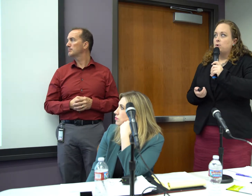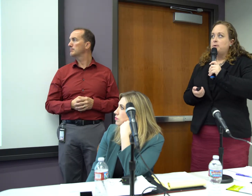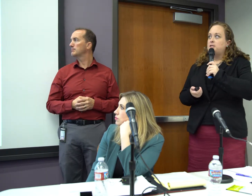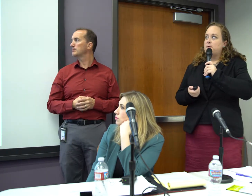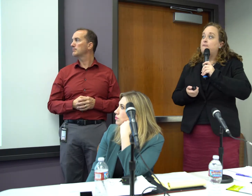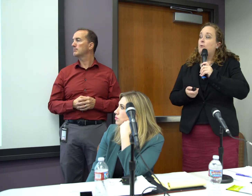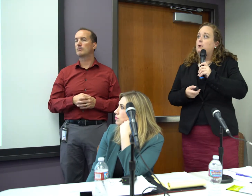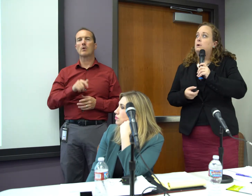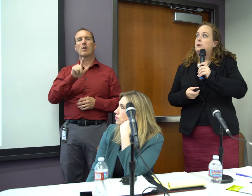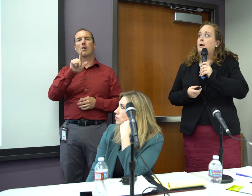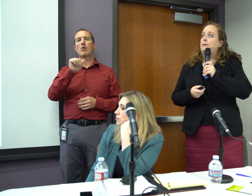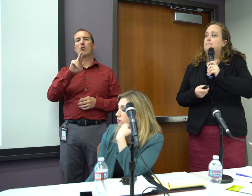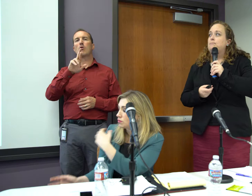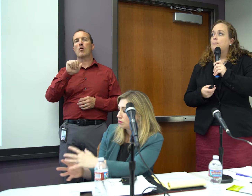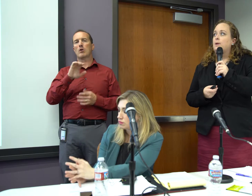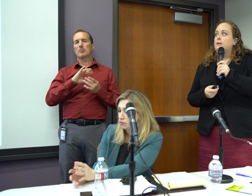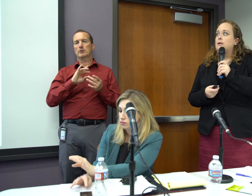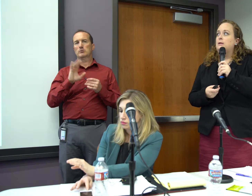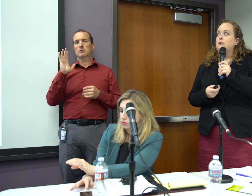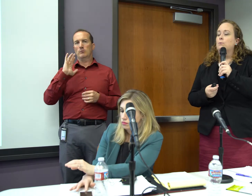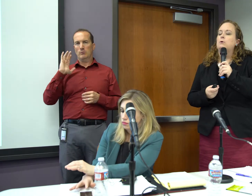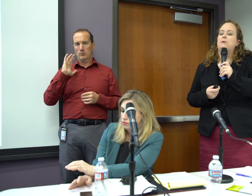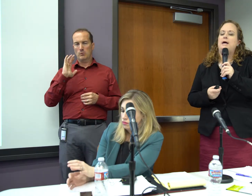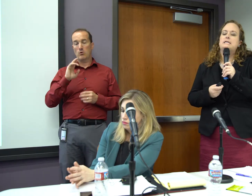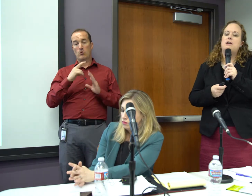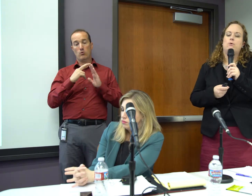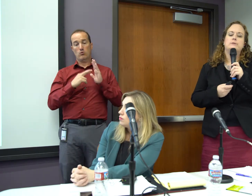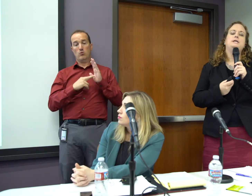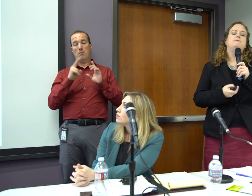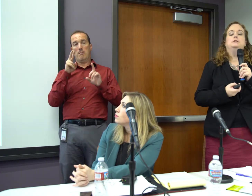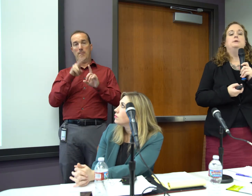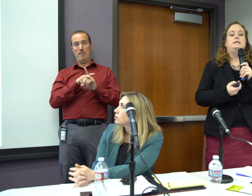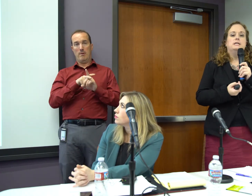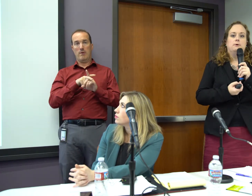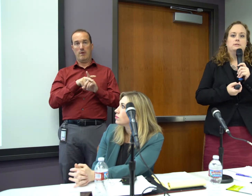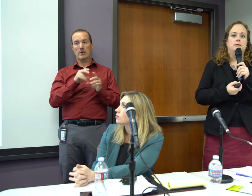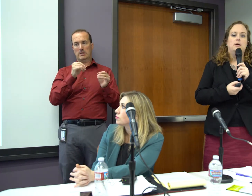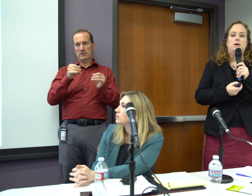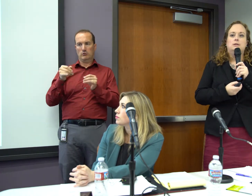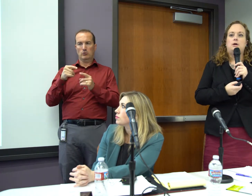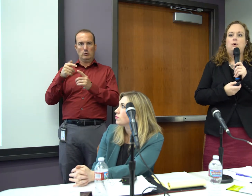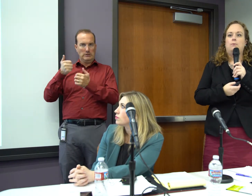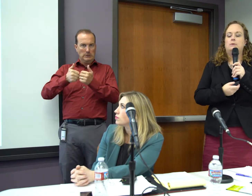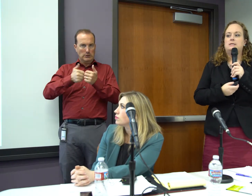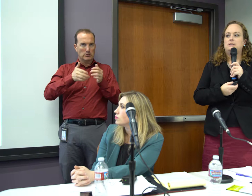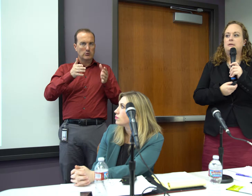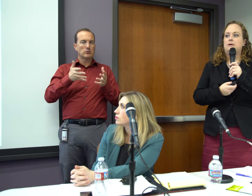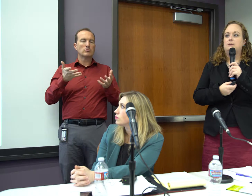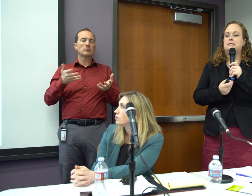So as Laura mentioned before, the rule applies kind of almost individually to each person.